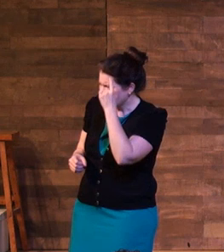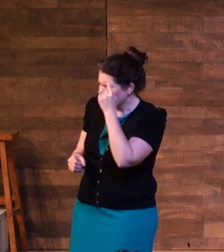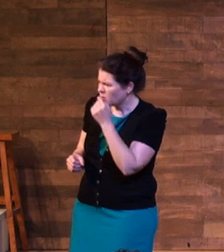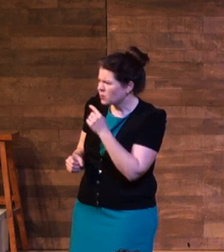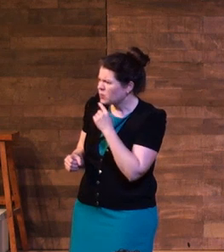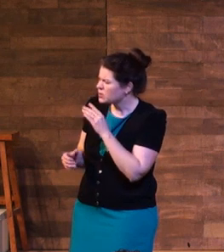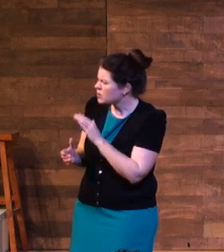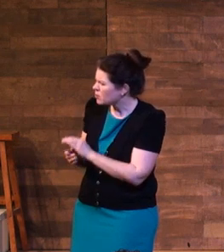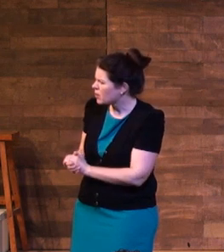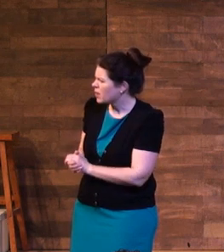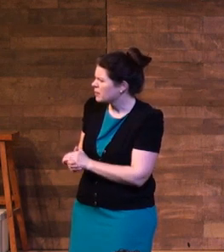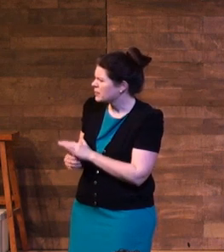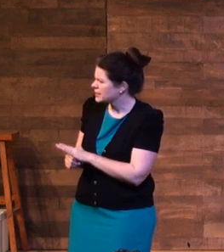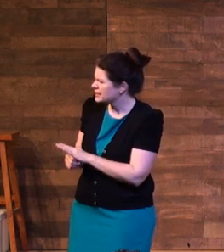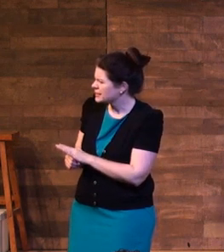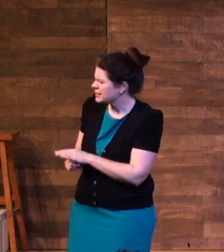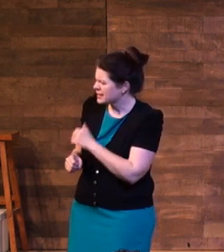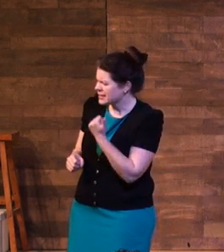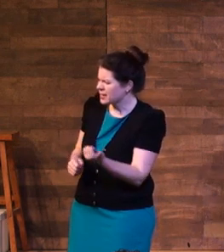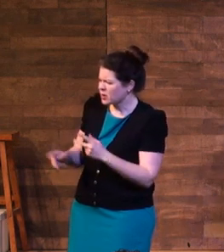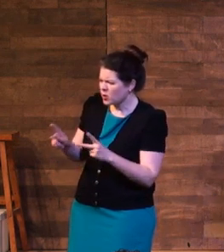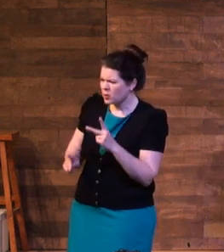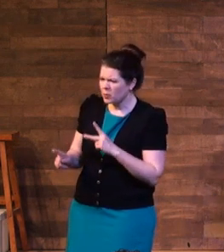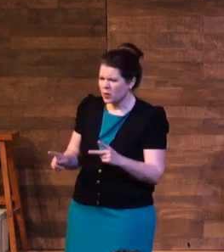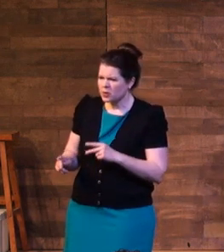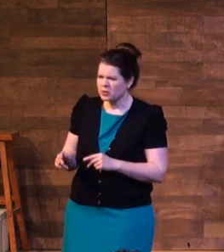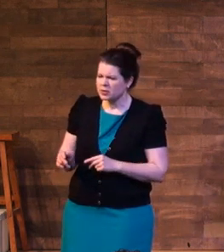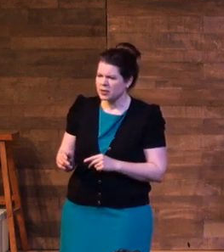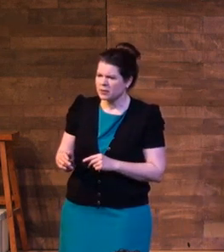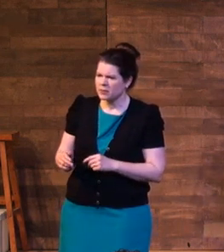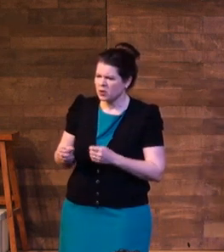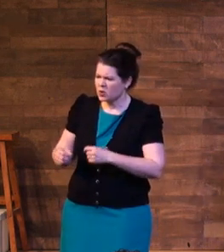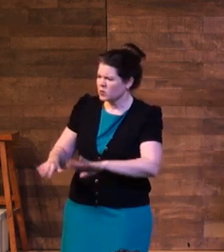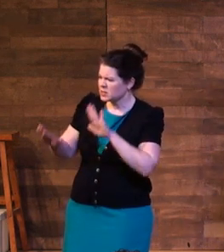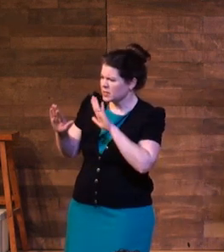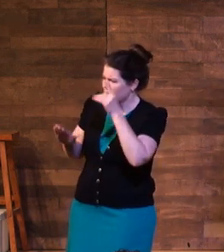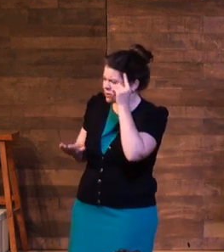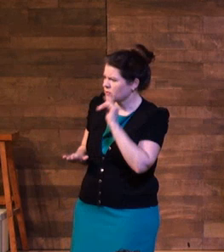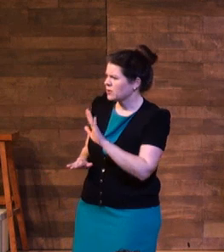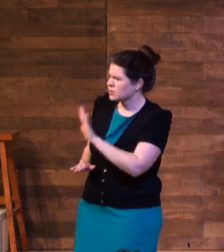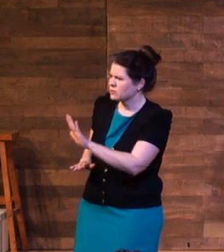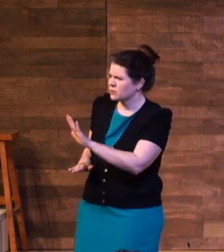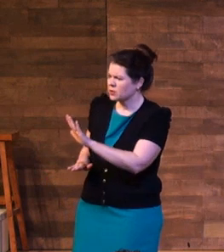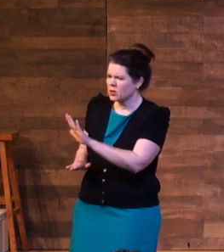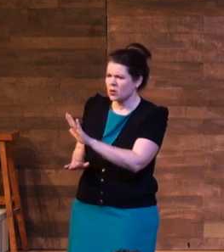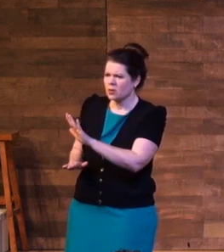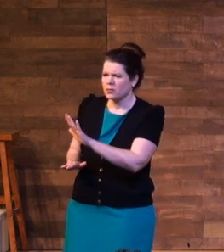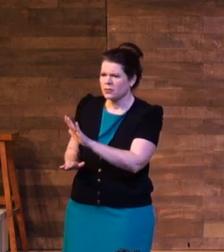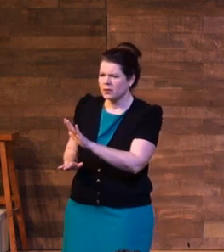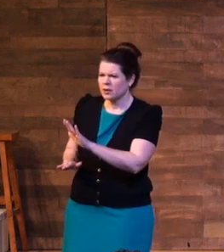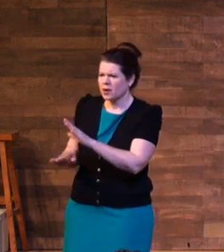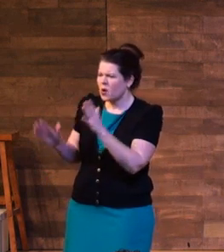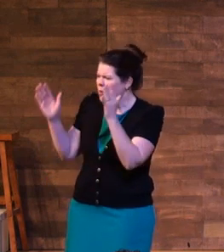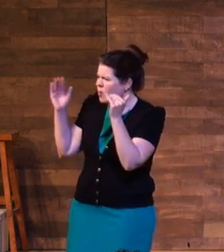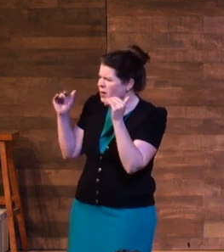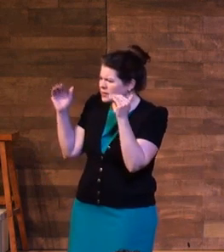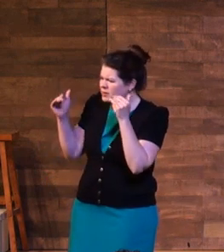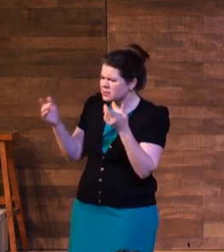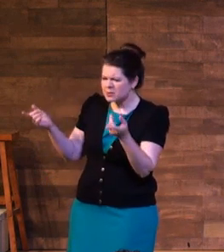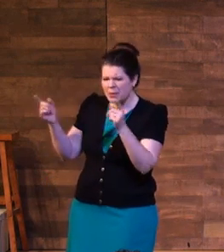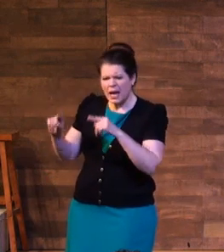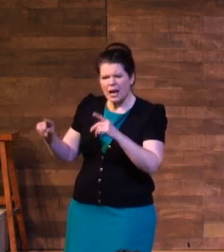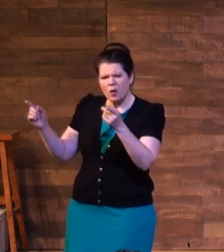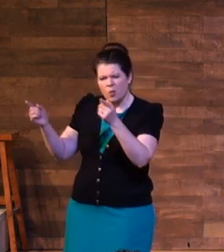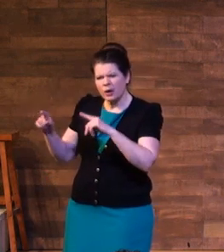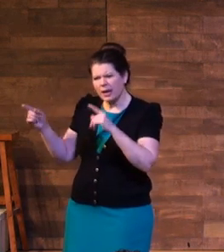something to show your righteousness? And what did he expect to come out of his door? That's not going to be an animal. A door, you know, there's no, a cow's not going to come